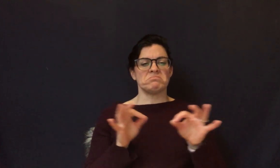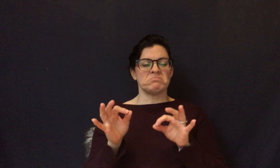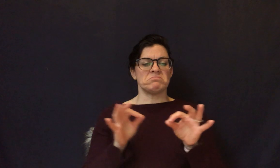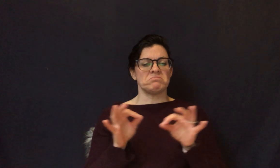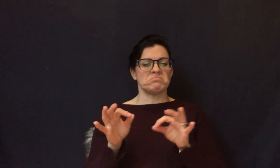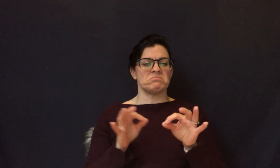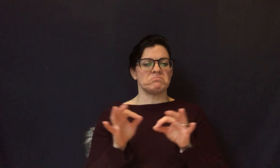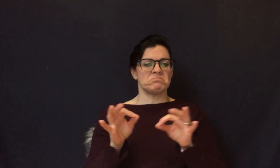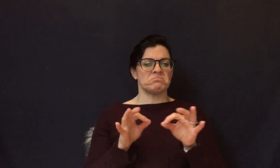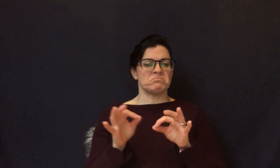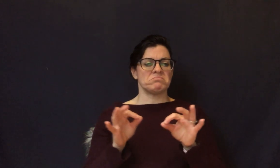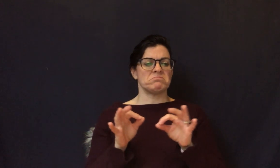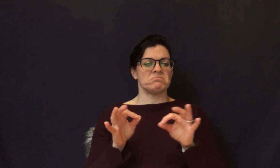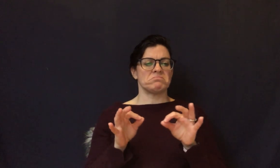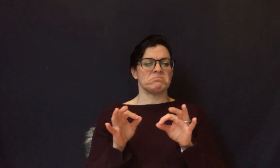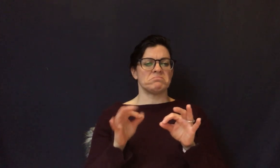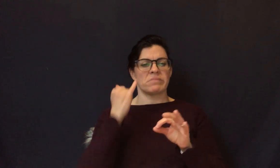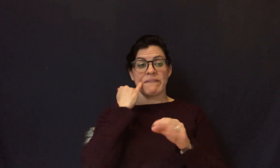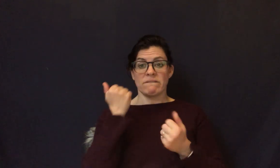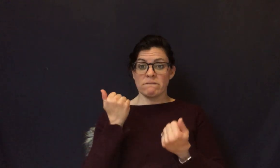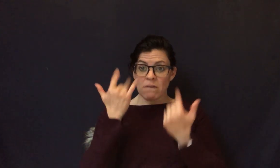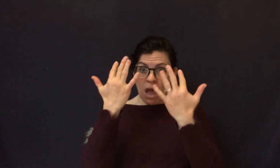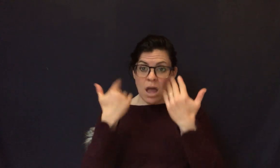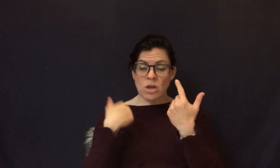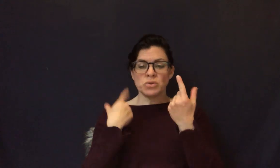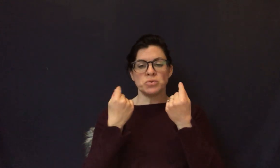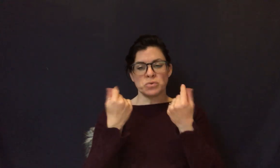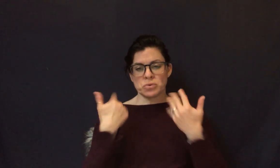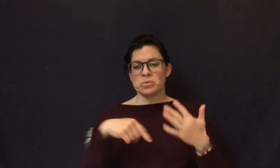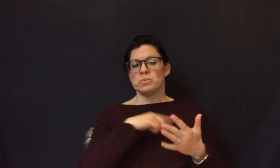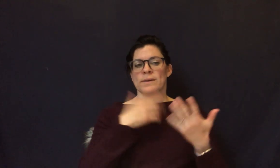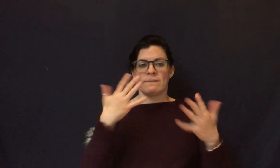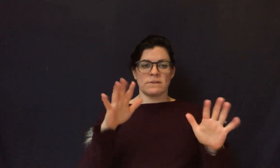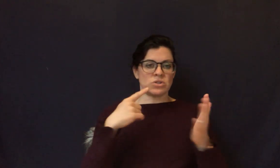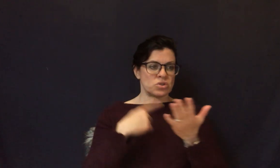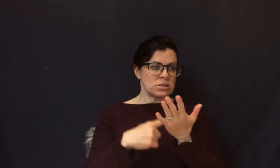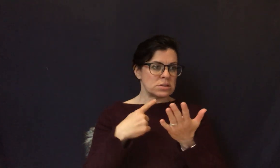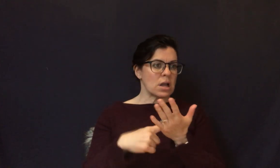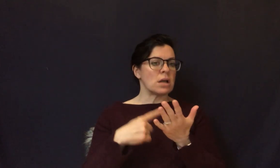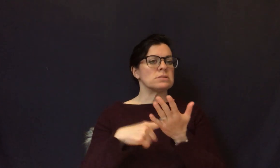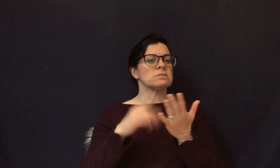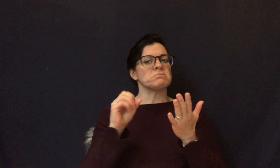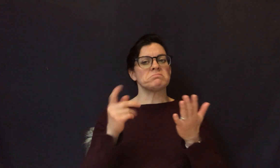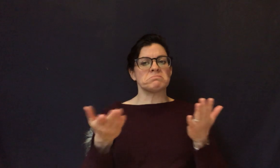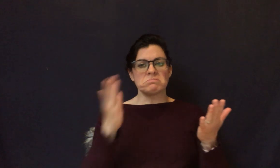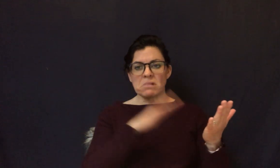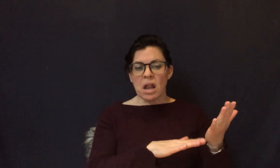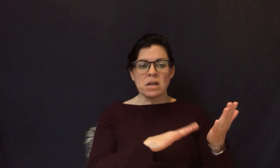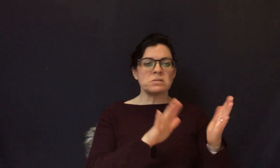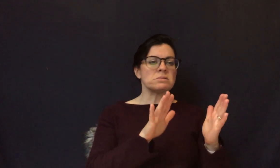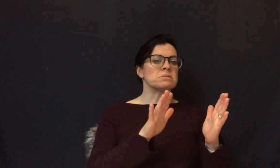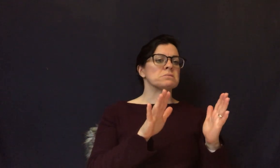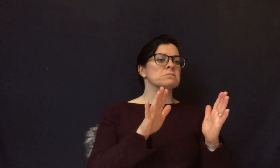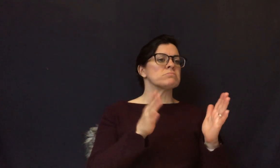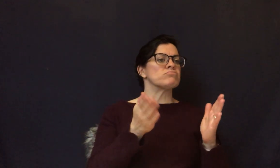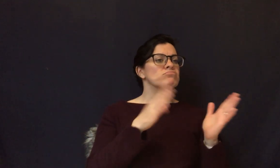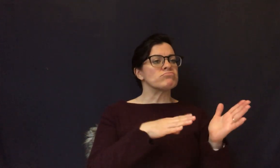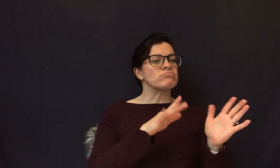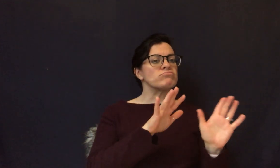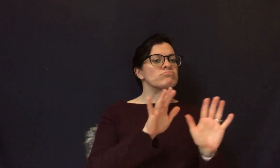that. All right. So from there, we're going to go to here. Okay. And all right. Firefighting, well, we just